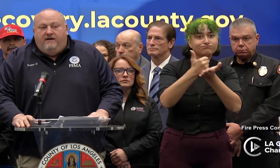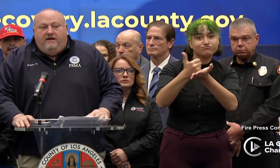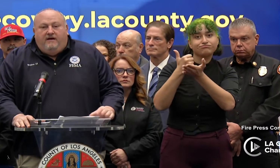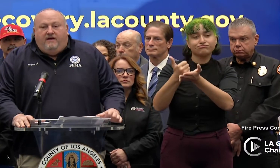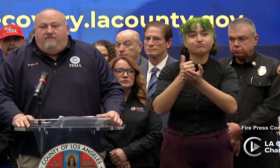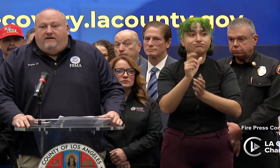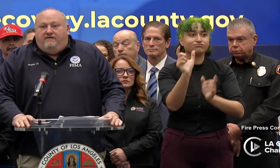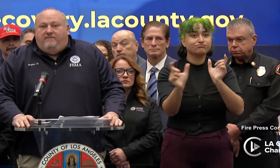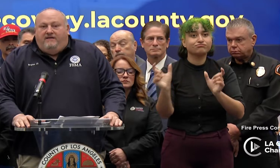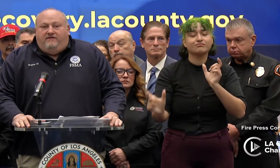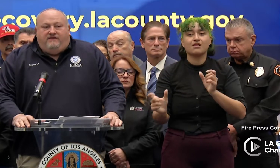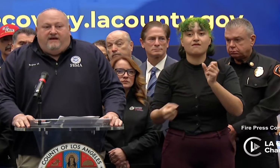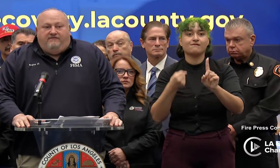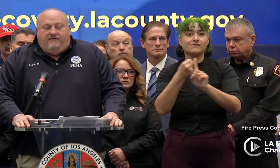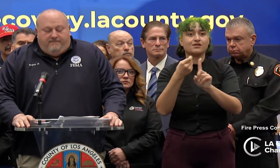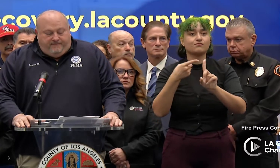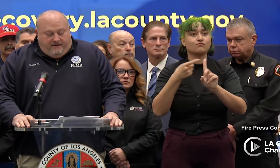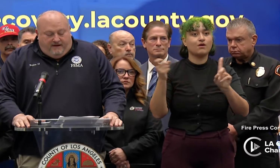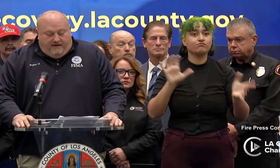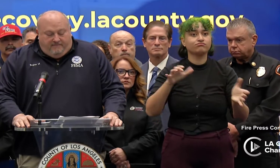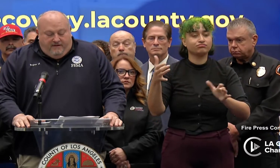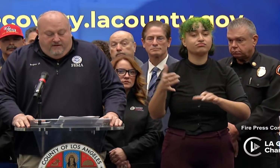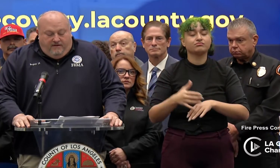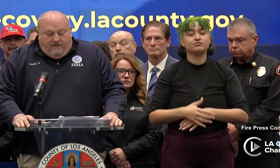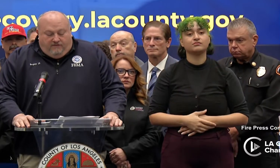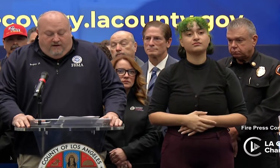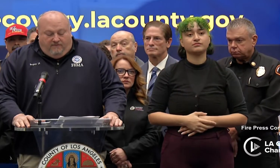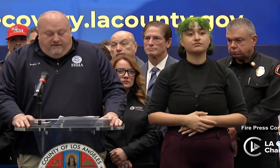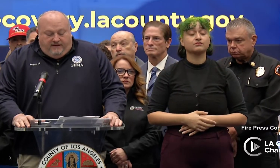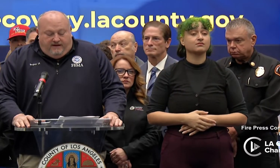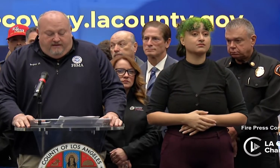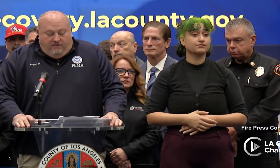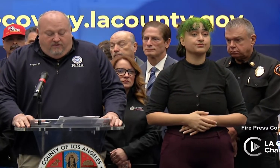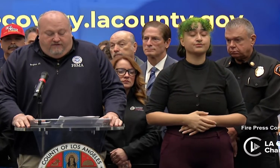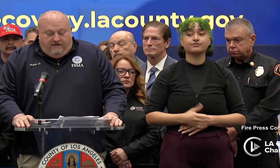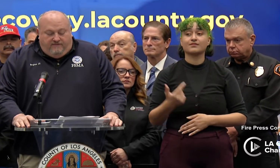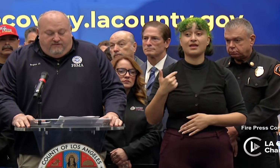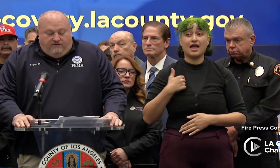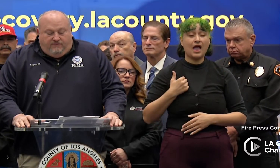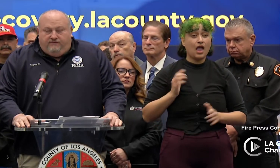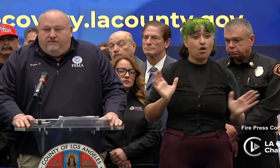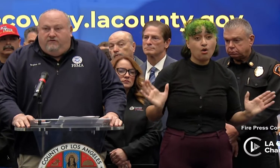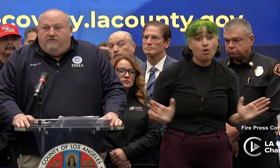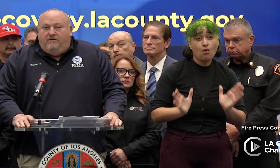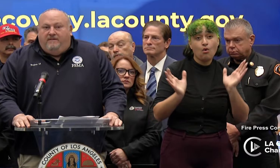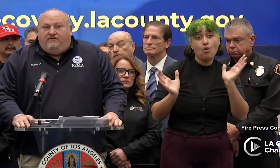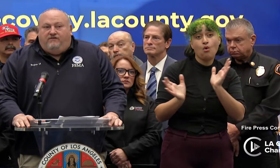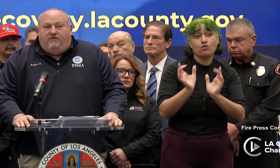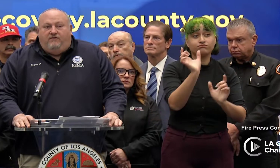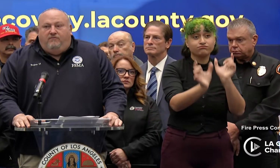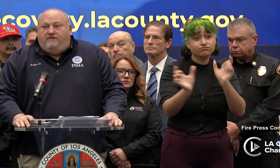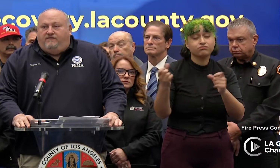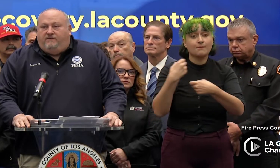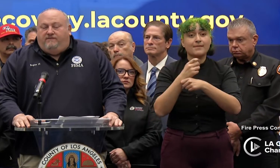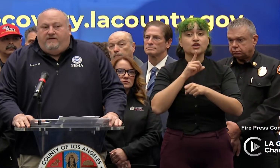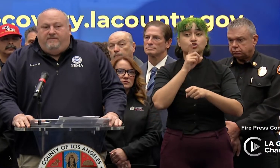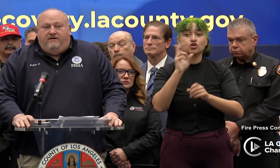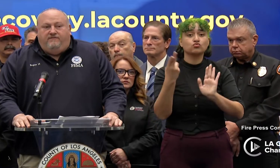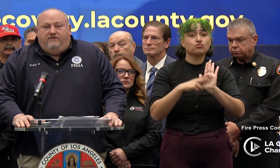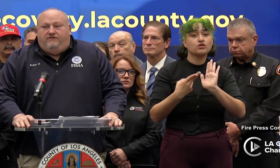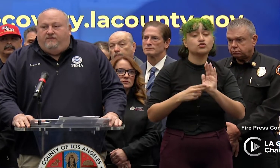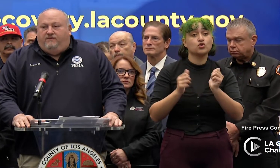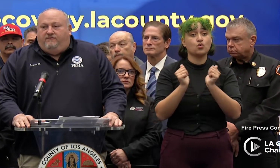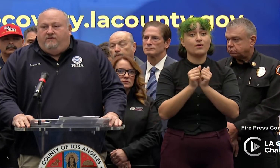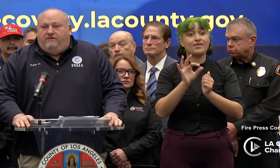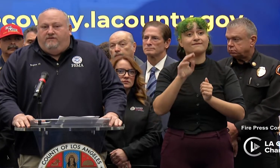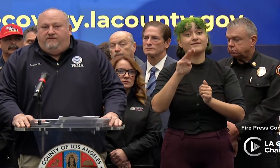individuals affected by the disaster. So I would urge individuals to make sure you register with FEMA.